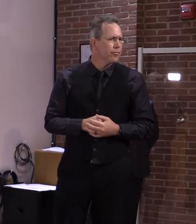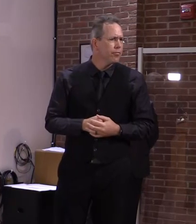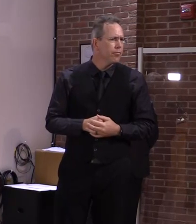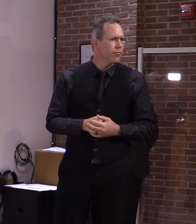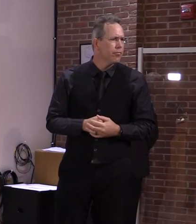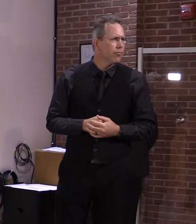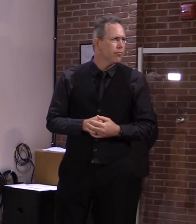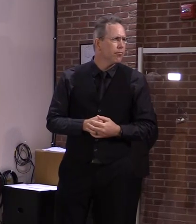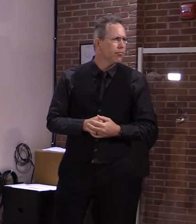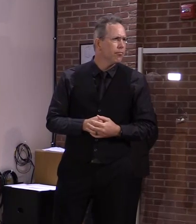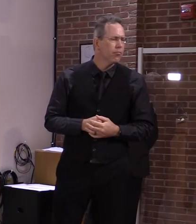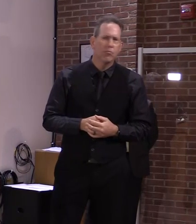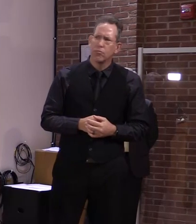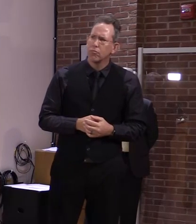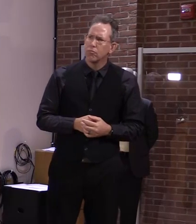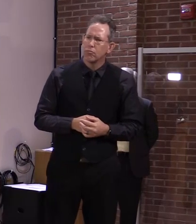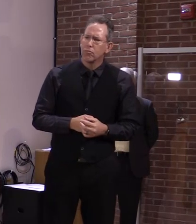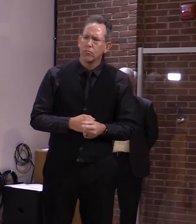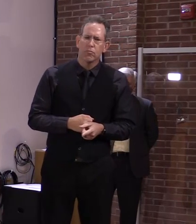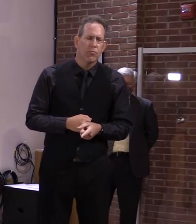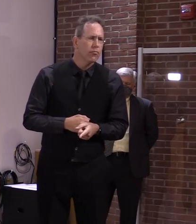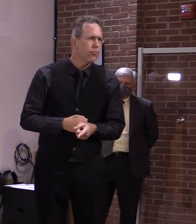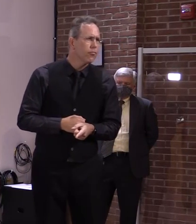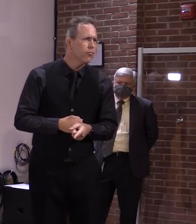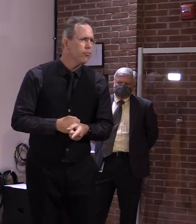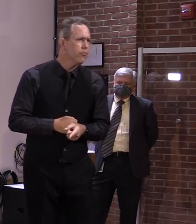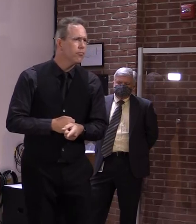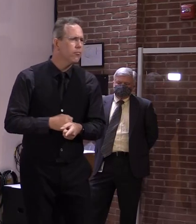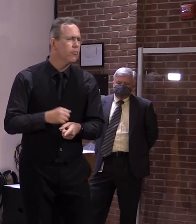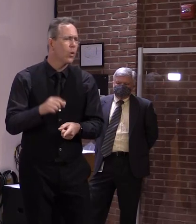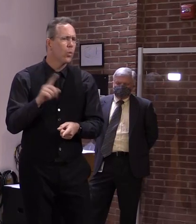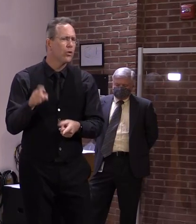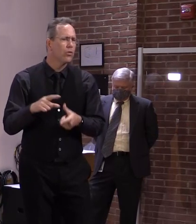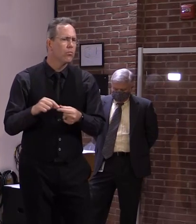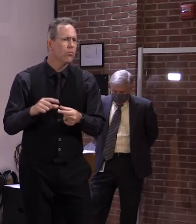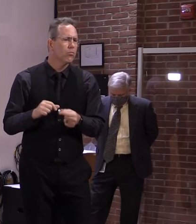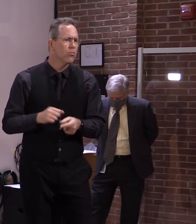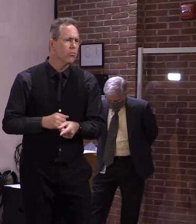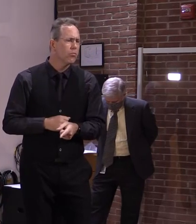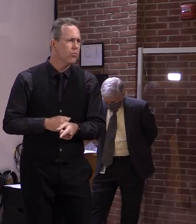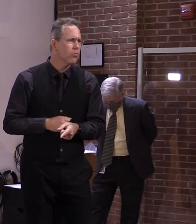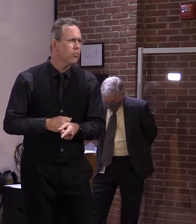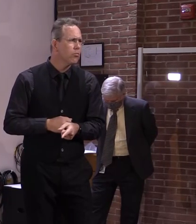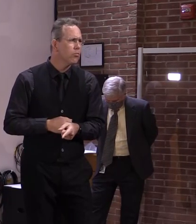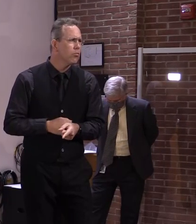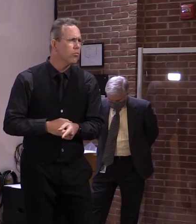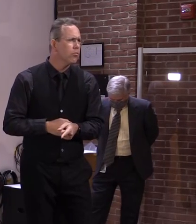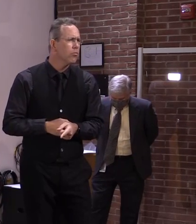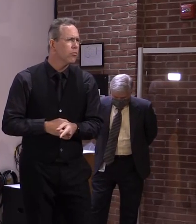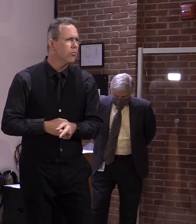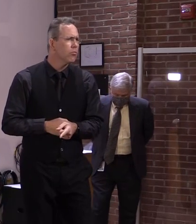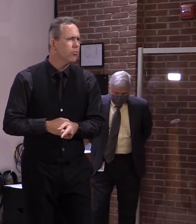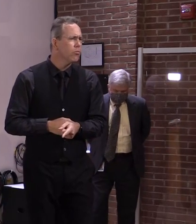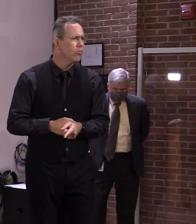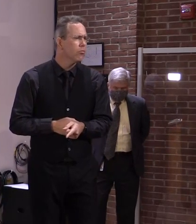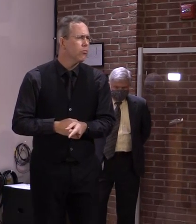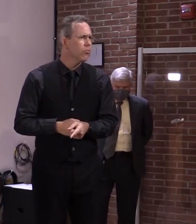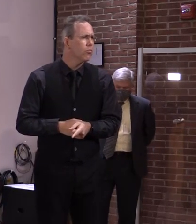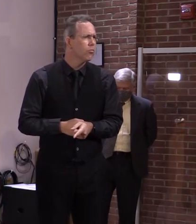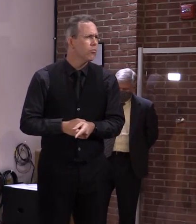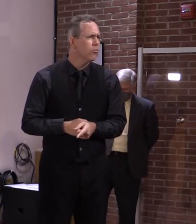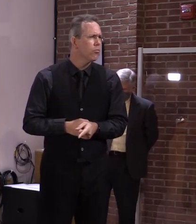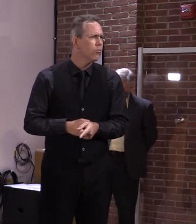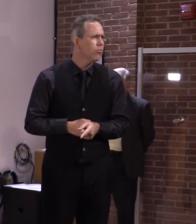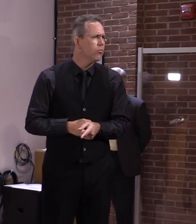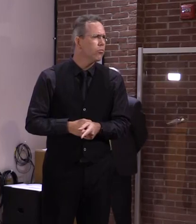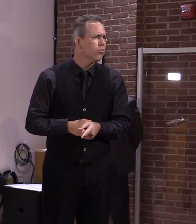with what their vaccine policy is going to look like for employees that return to work. I know that